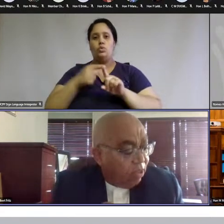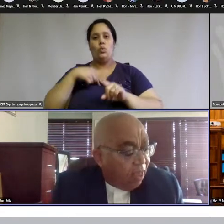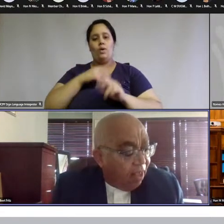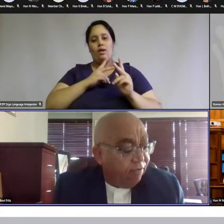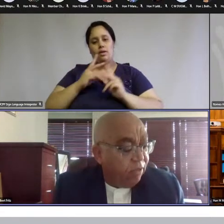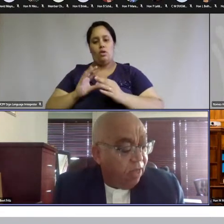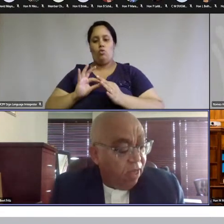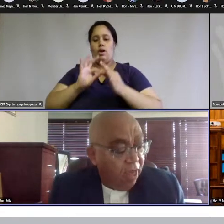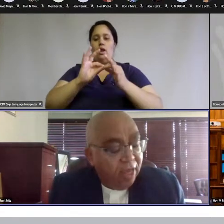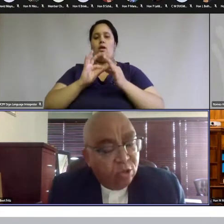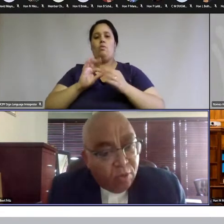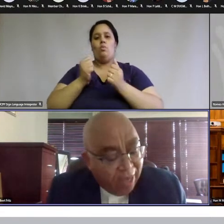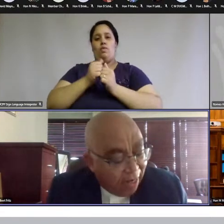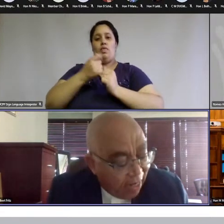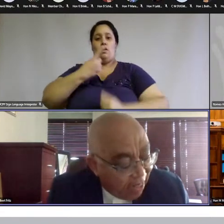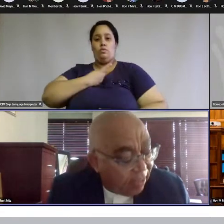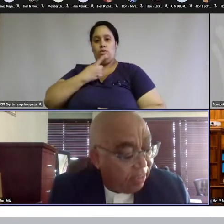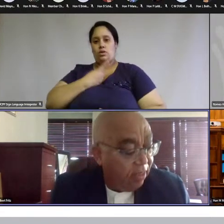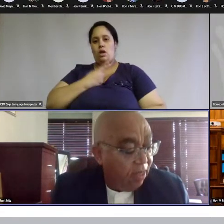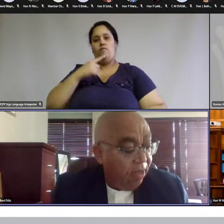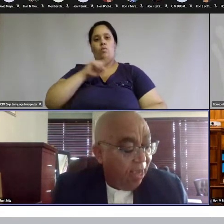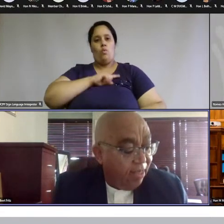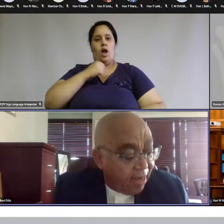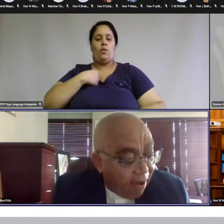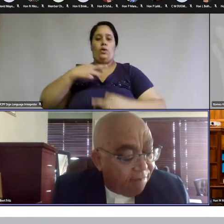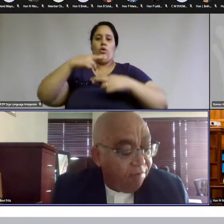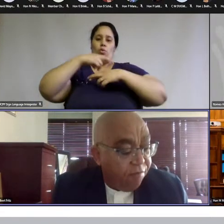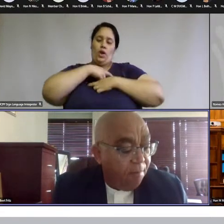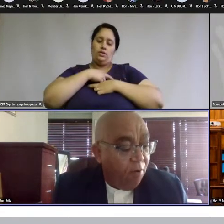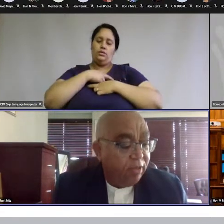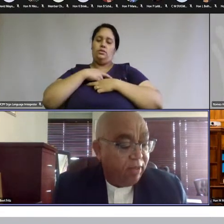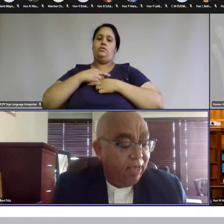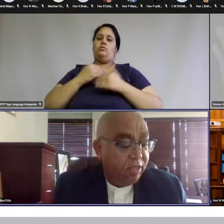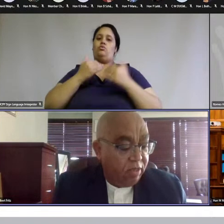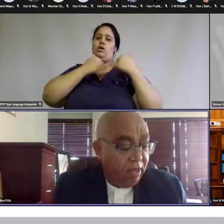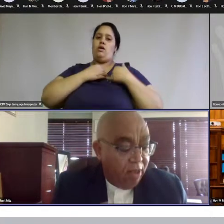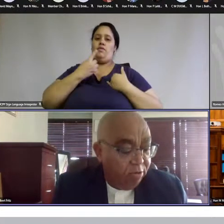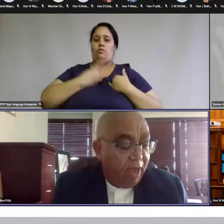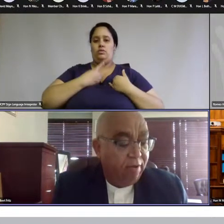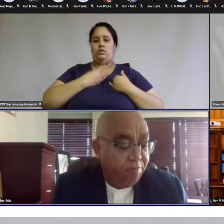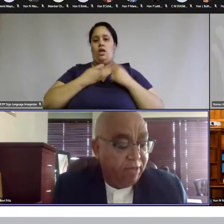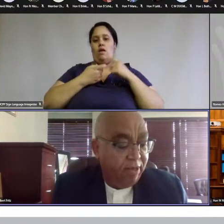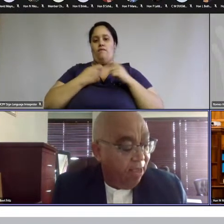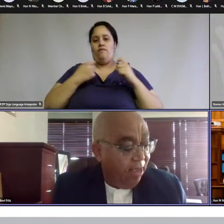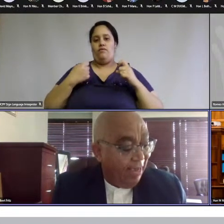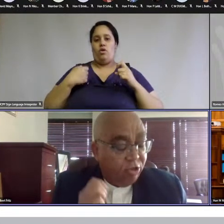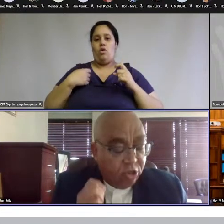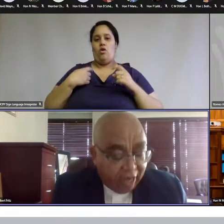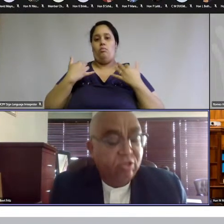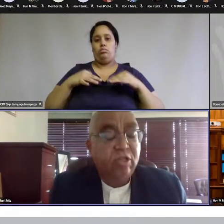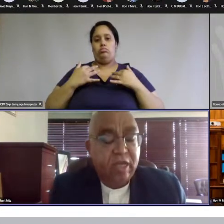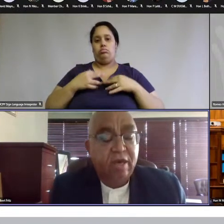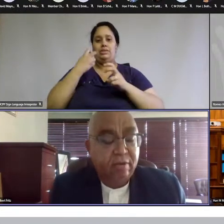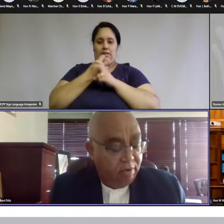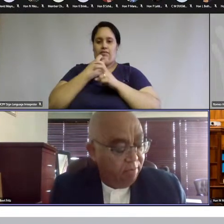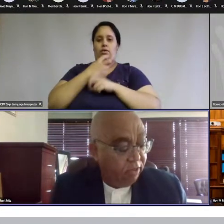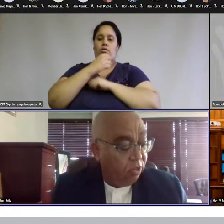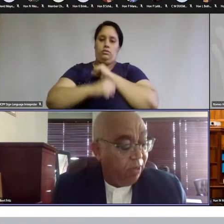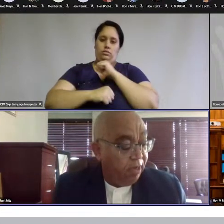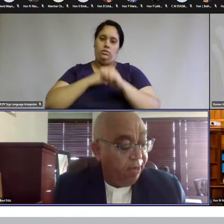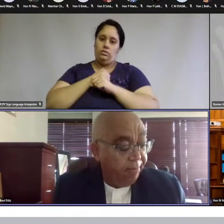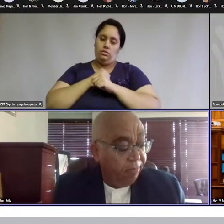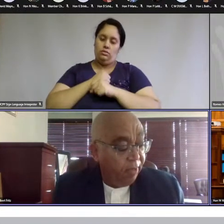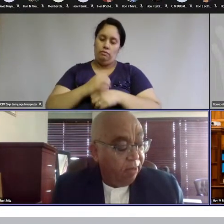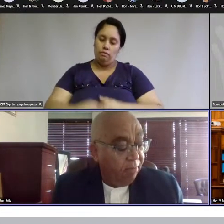with ourselves as we rest and recover from what has no doubt been a challenging year,